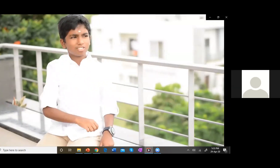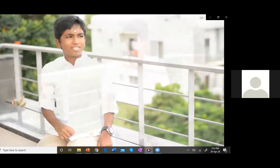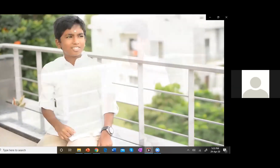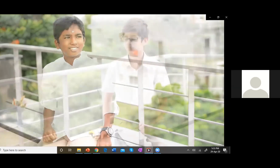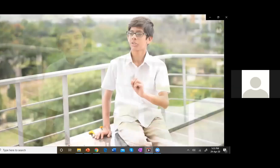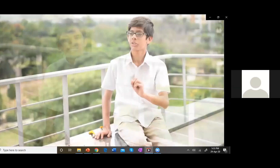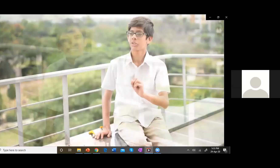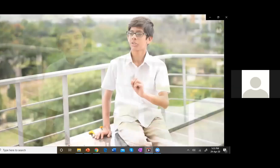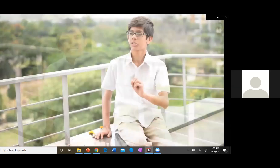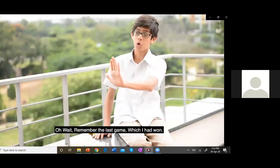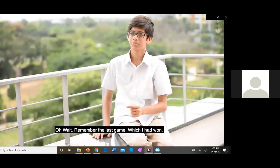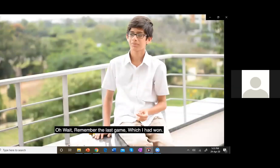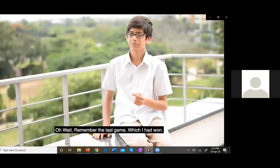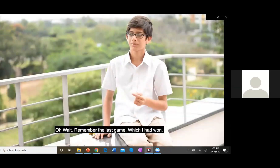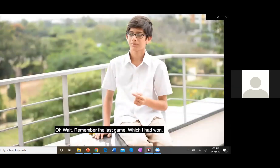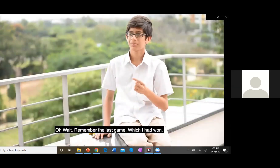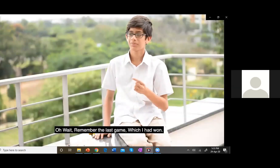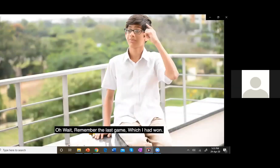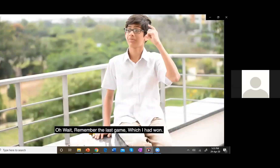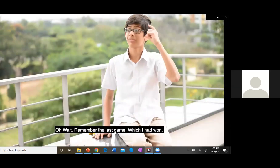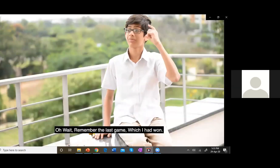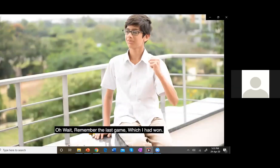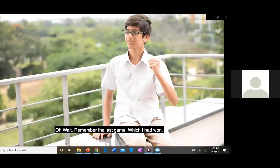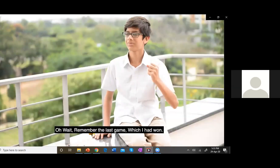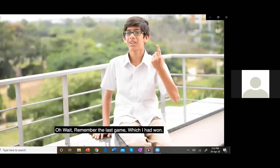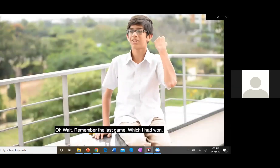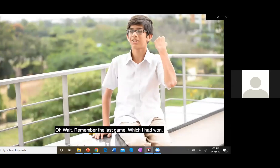Oh yeah, remember the last game?